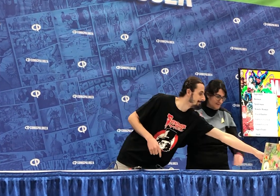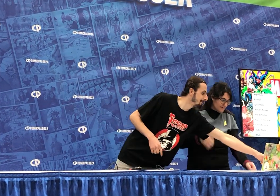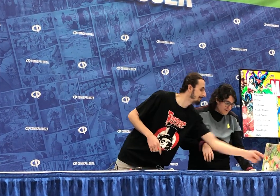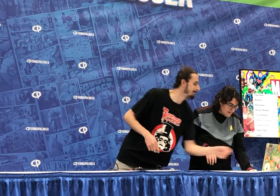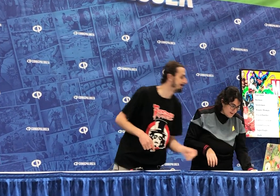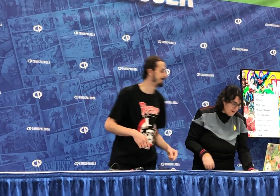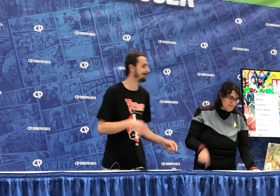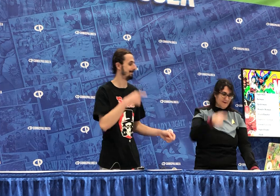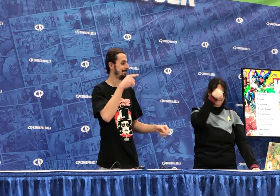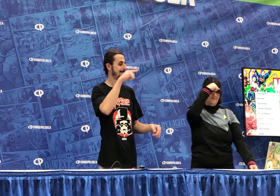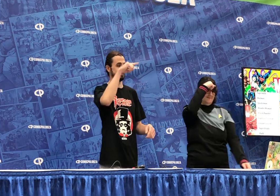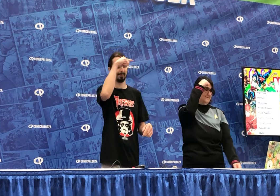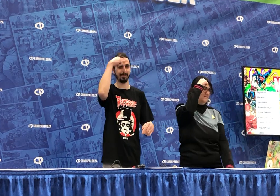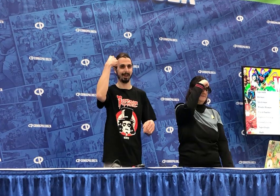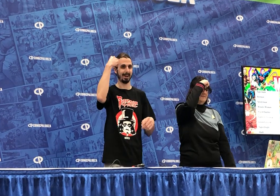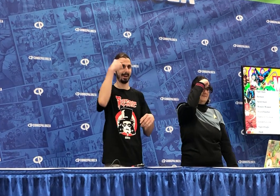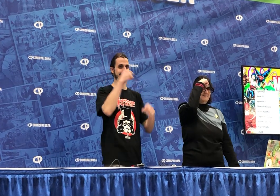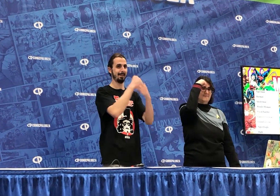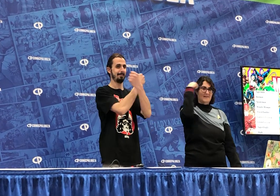Captain, oh wait, no, I skipped one. Black